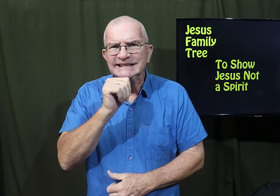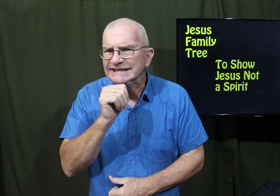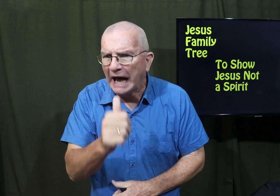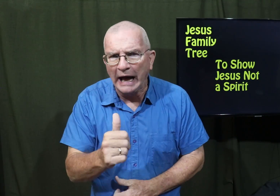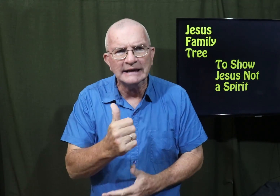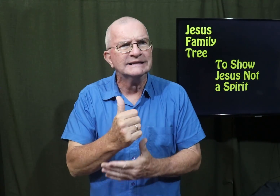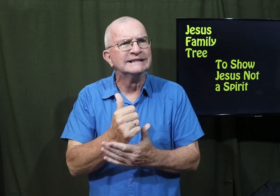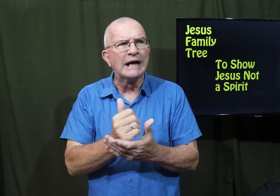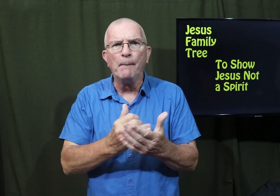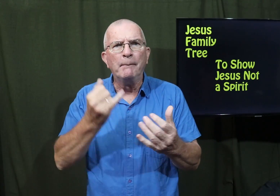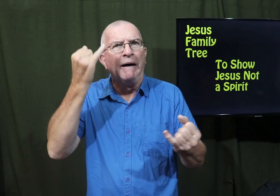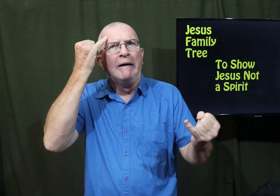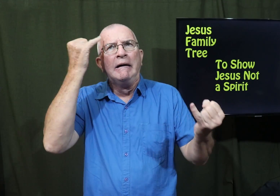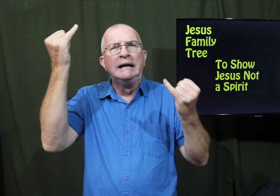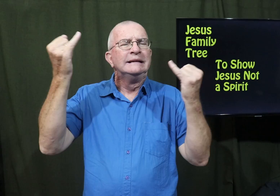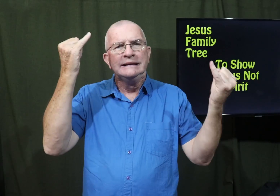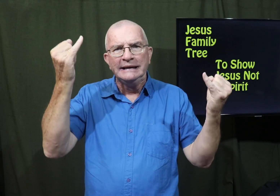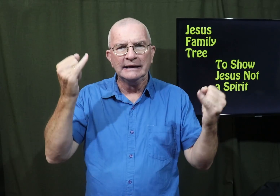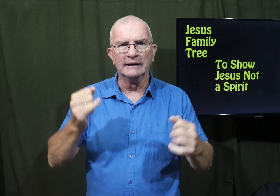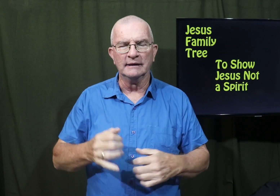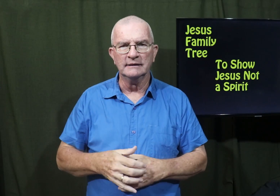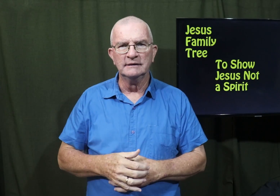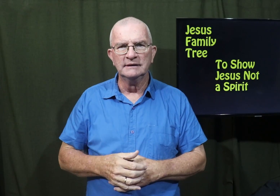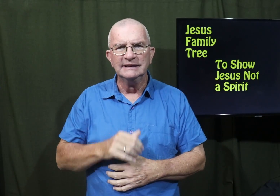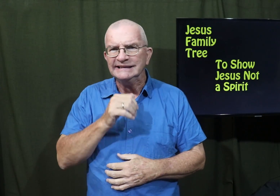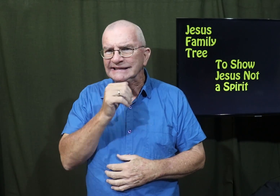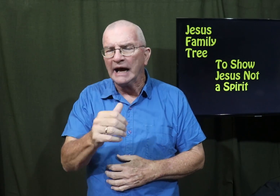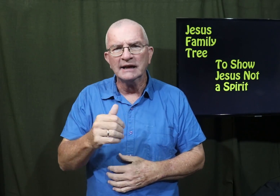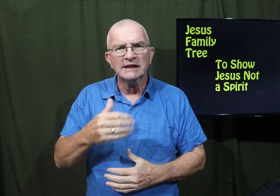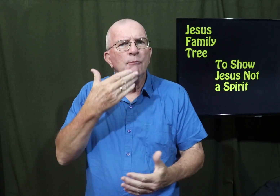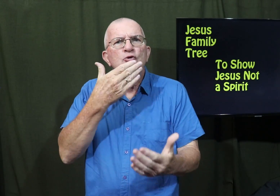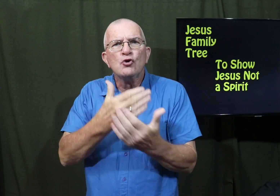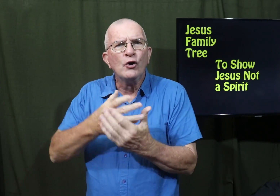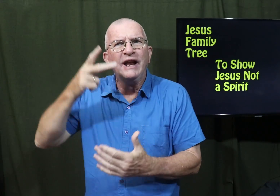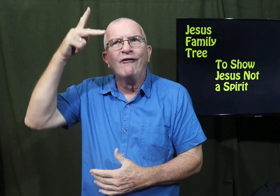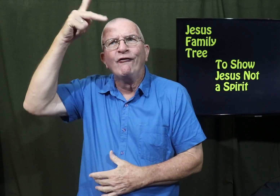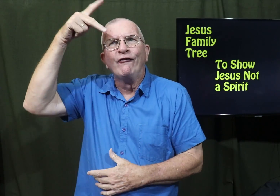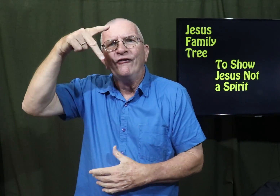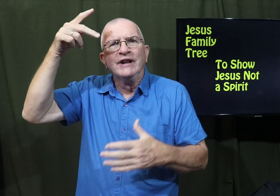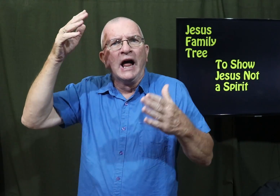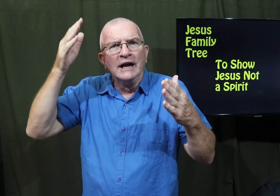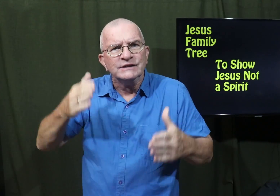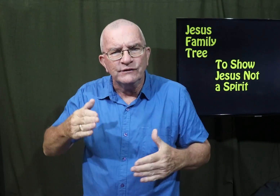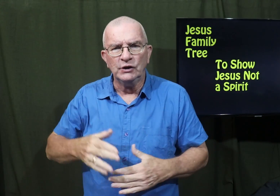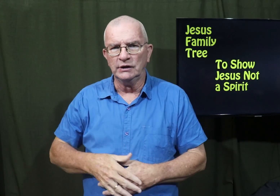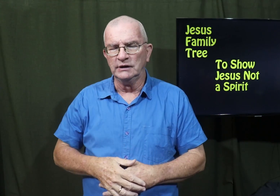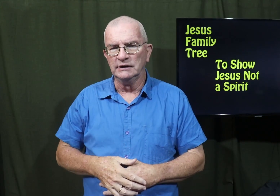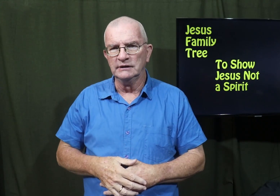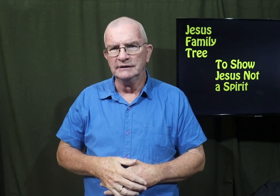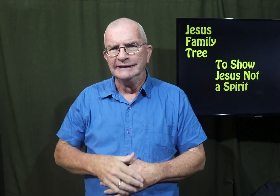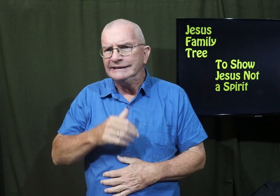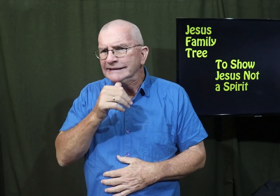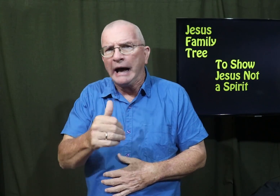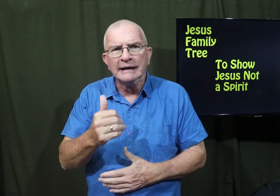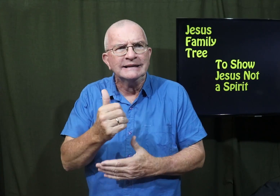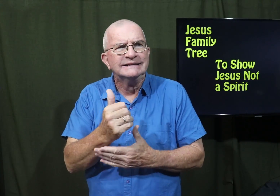we have to remember that Jesus is not some idea he's not a good philosopher